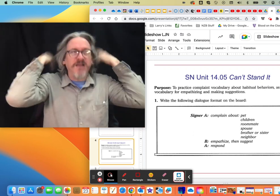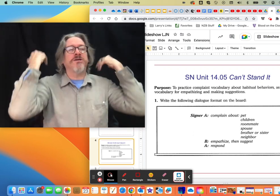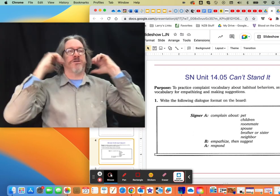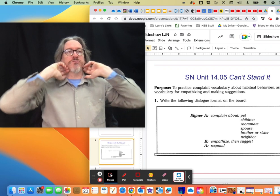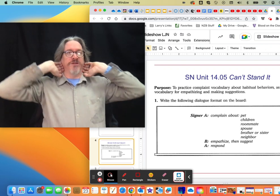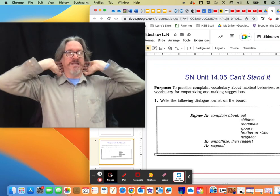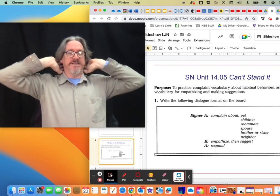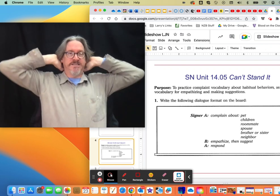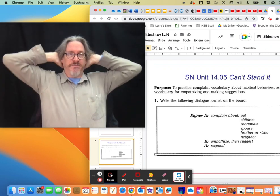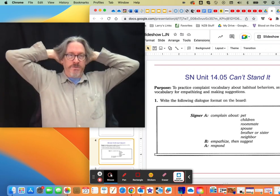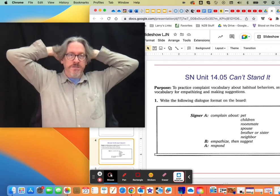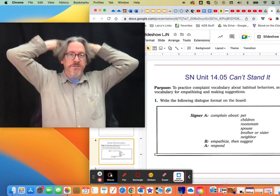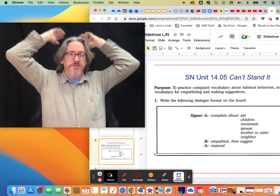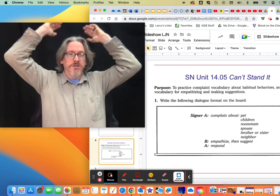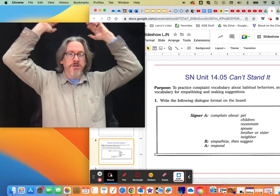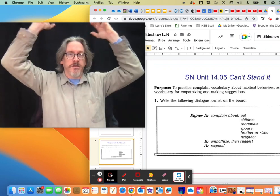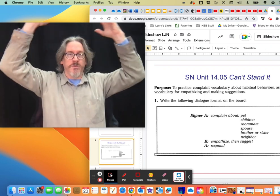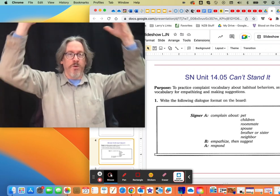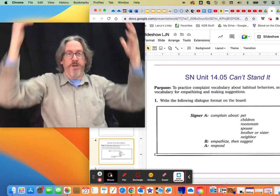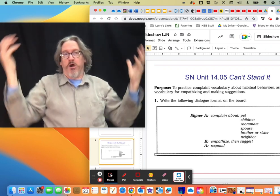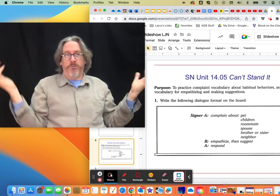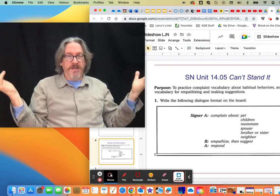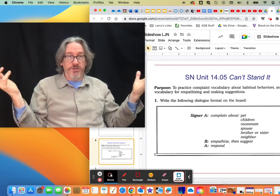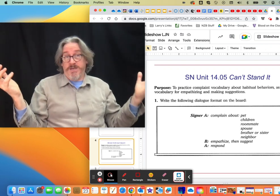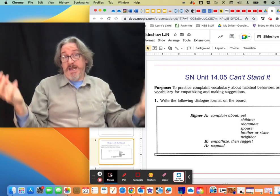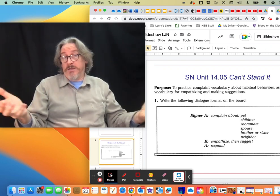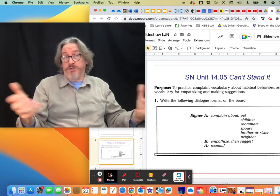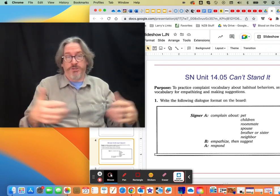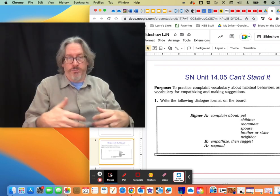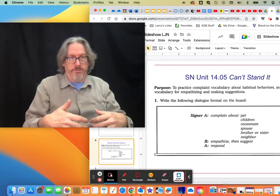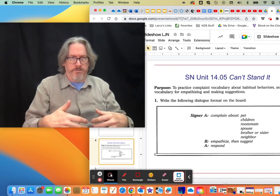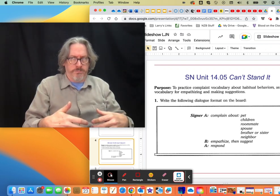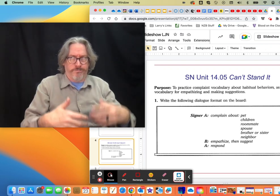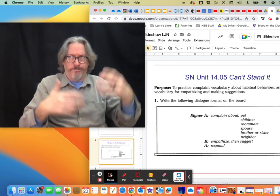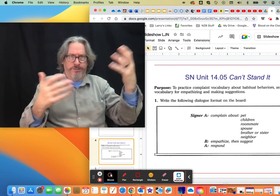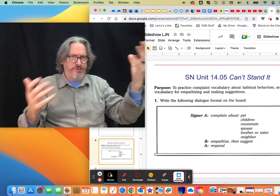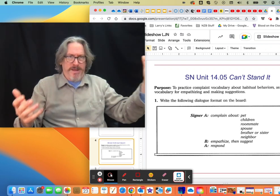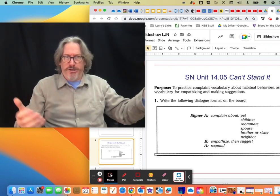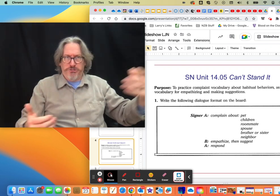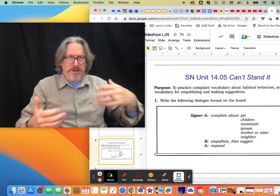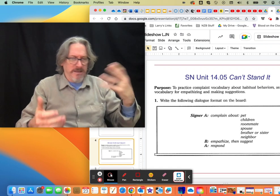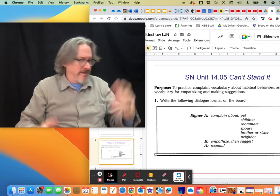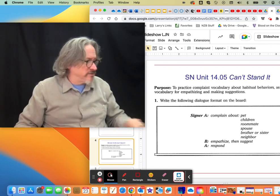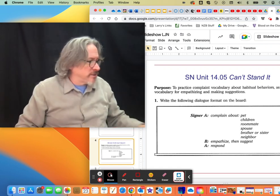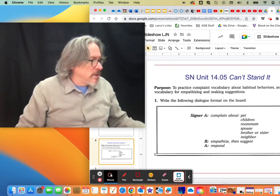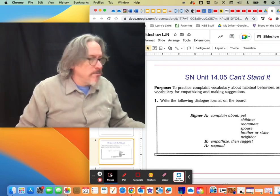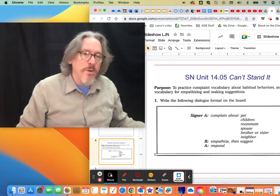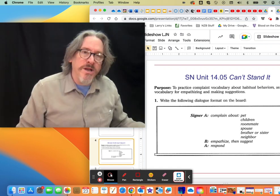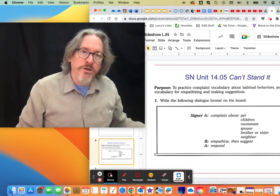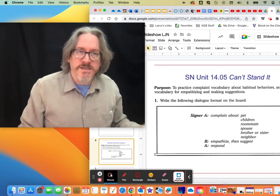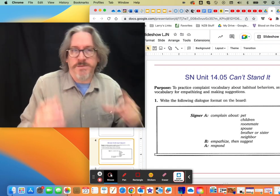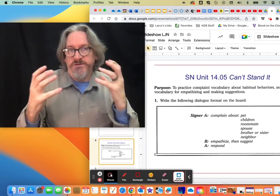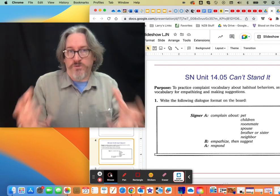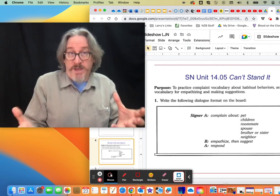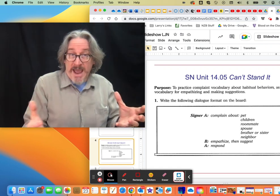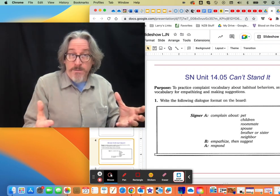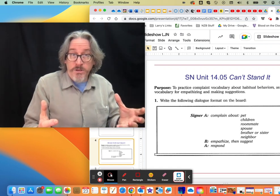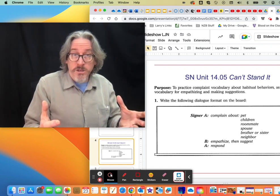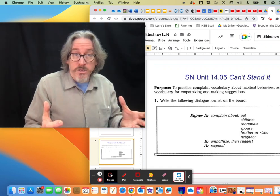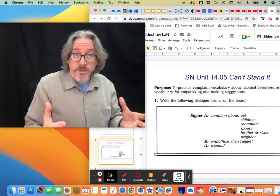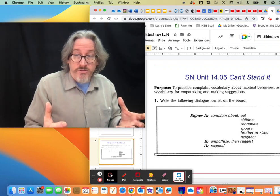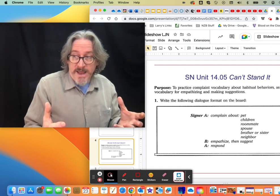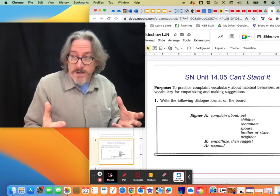these dialogues aren't really different than what we already do in English or Spanish or anything else. But we want to look at some of the